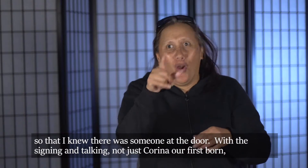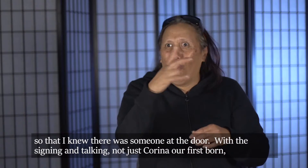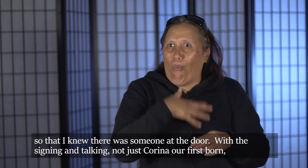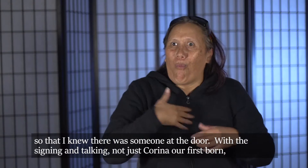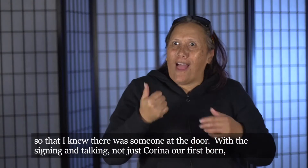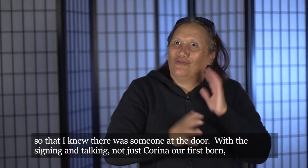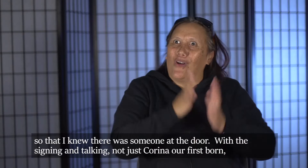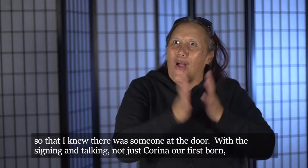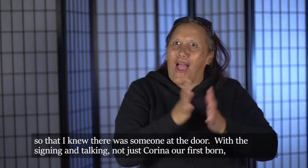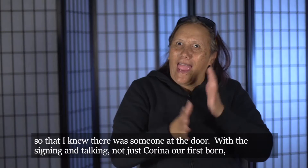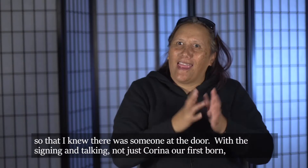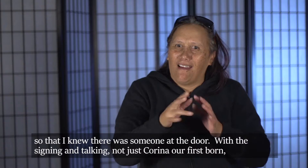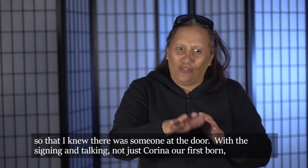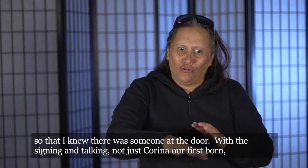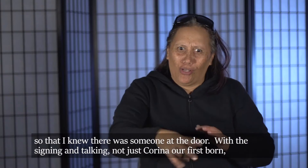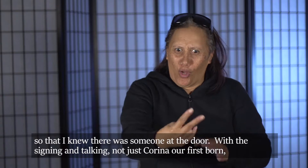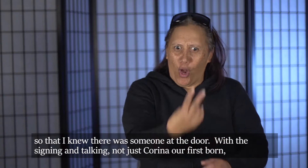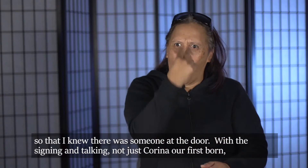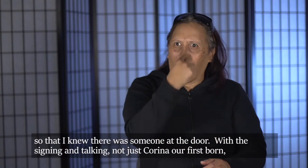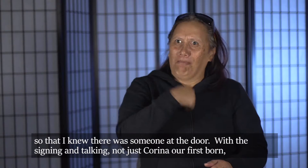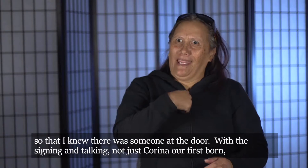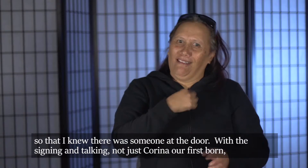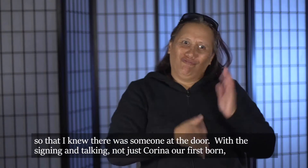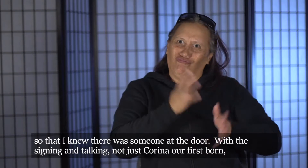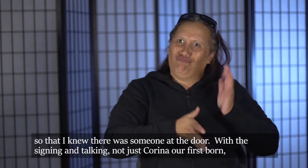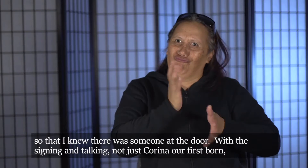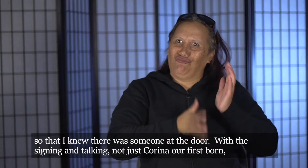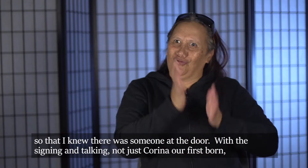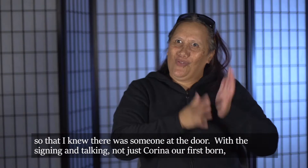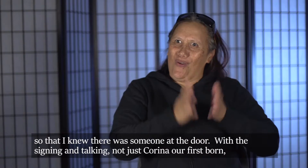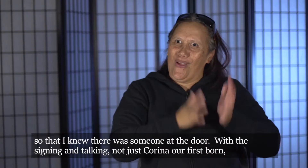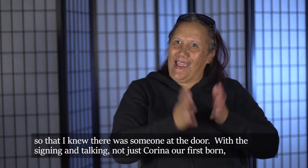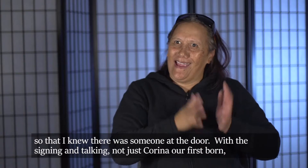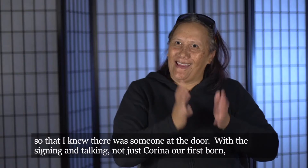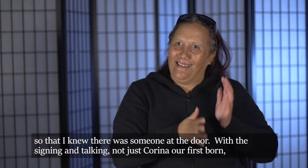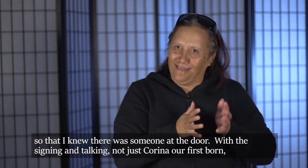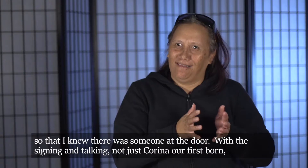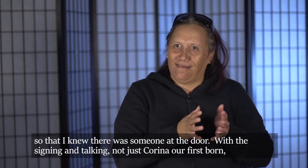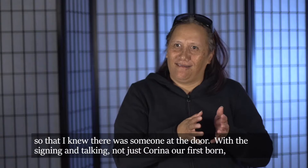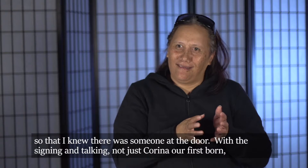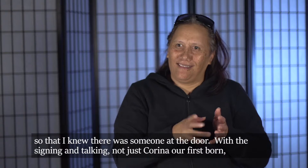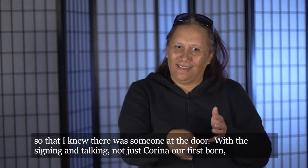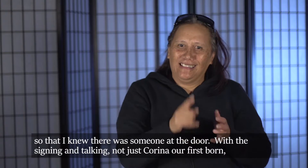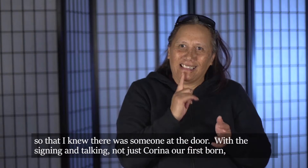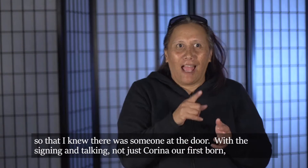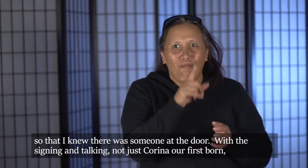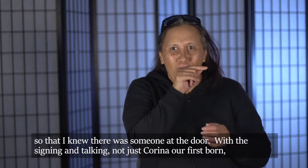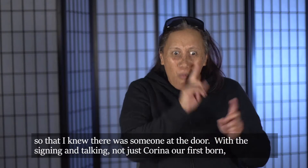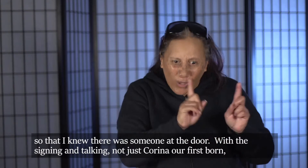With the signing and talking, not just Karina, our